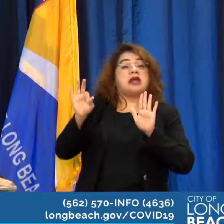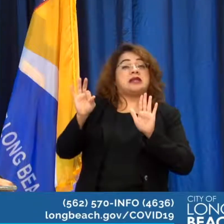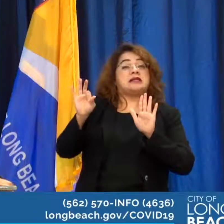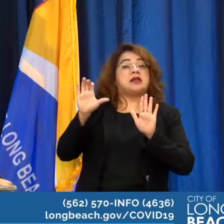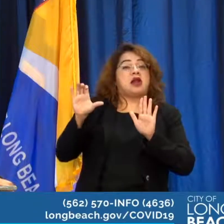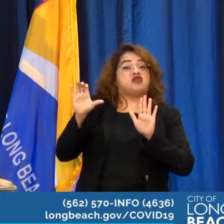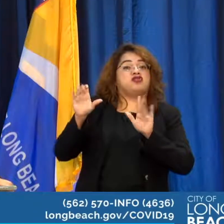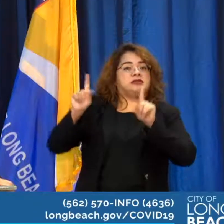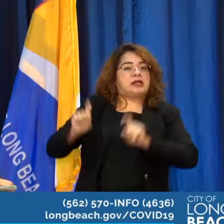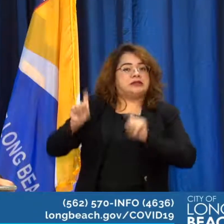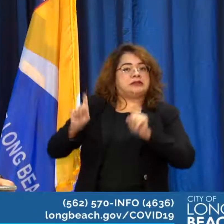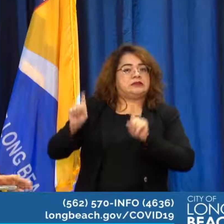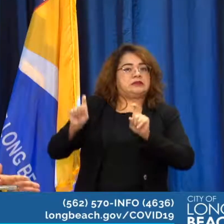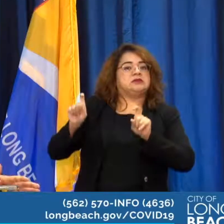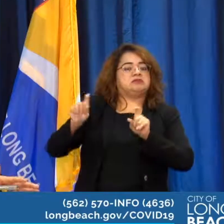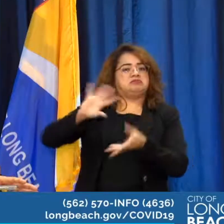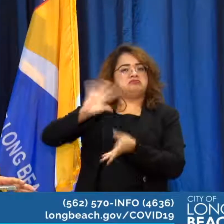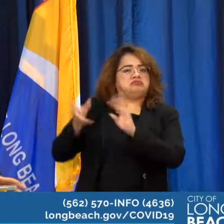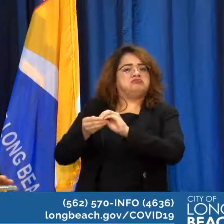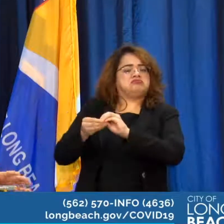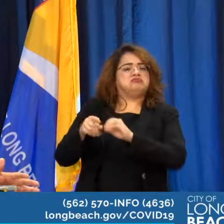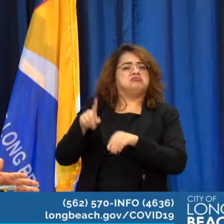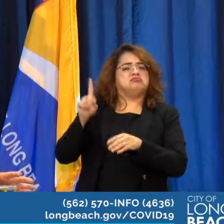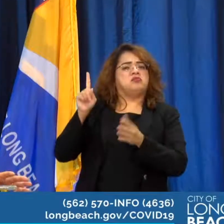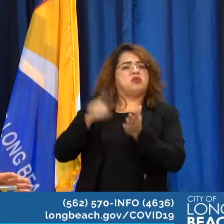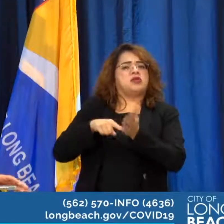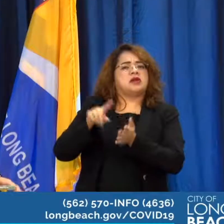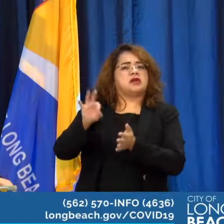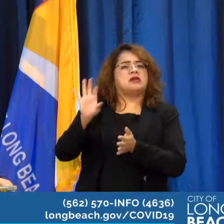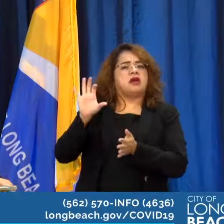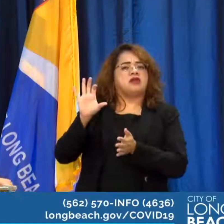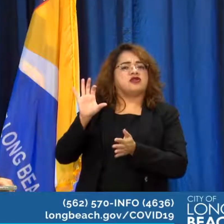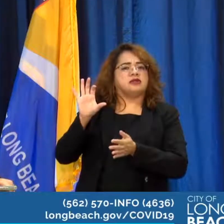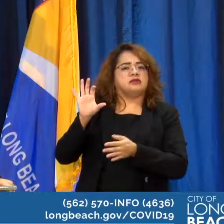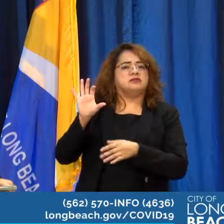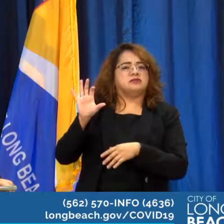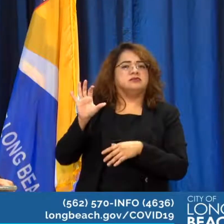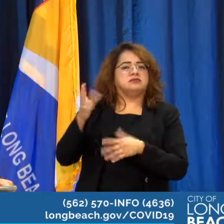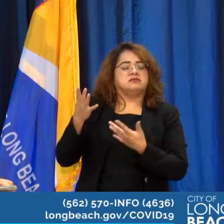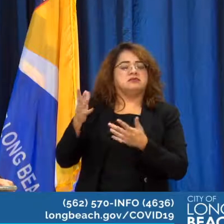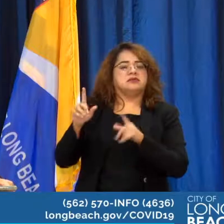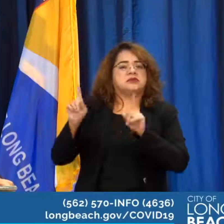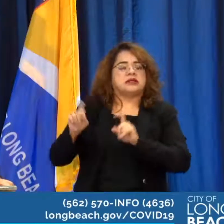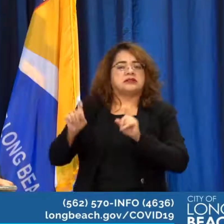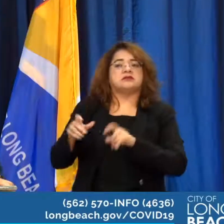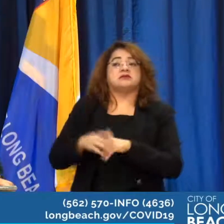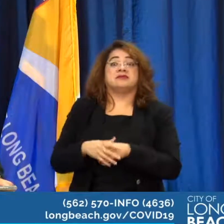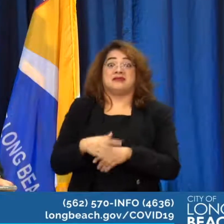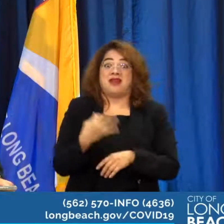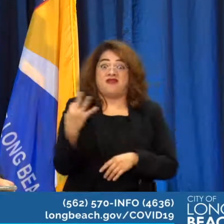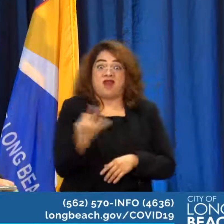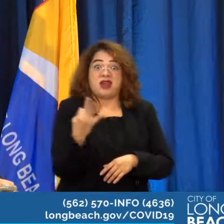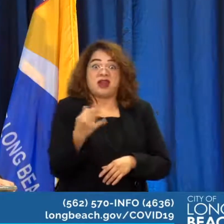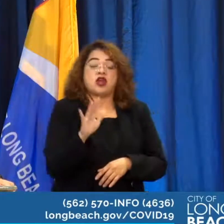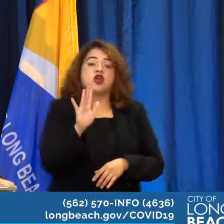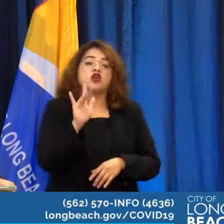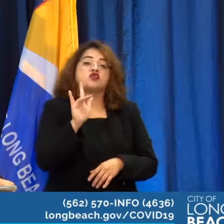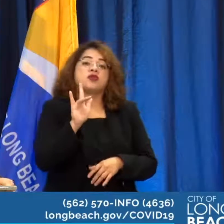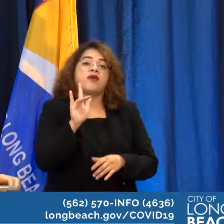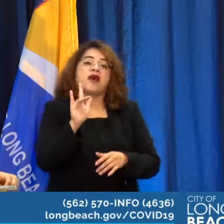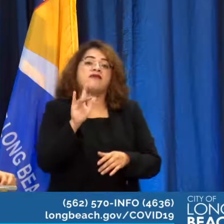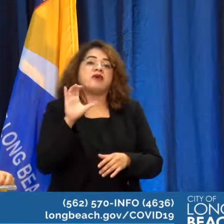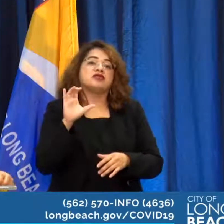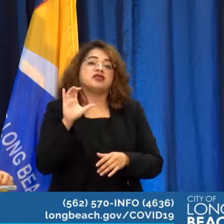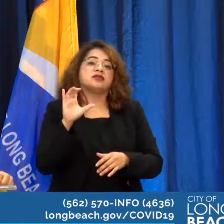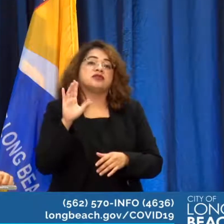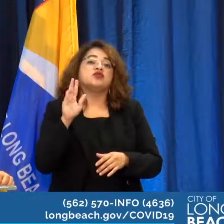1,900 tests a day. That was the highest we'd ever done. On Friday, we completed 2,500